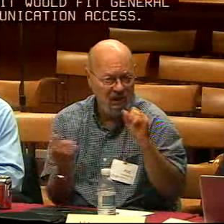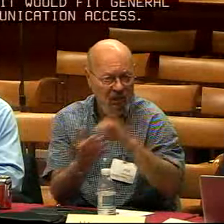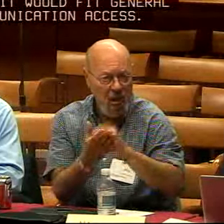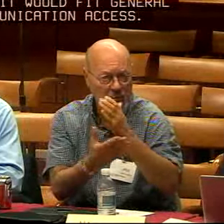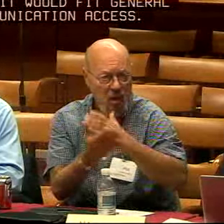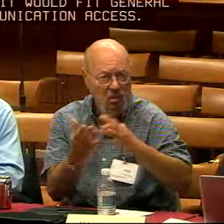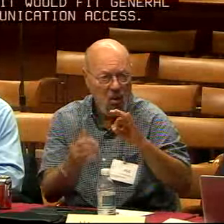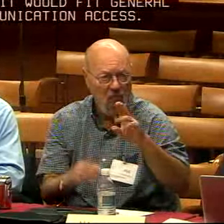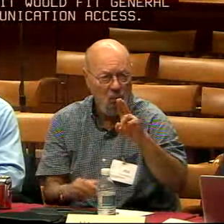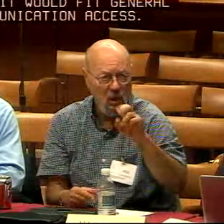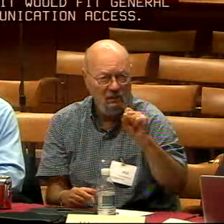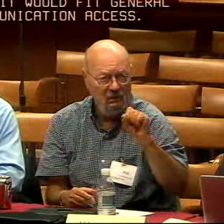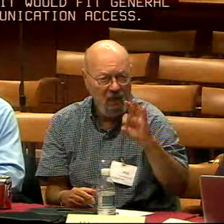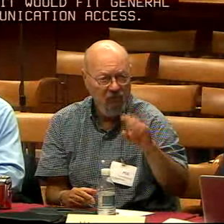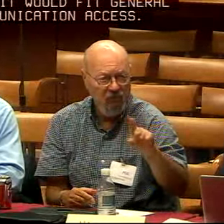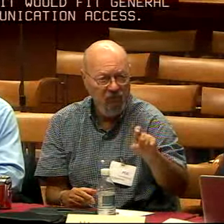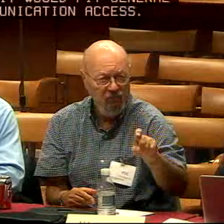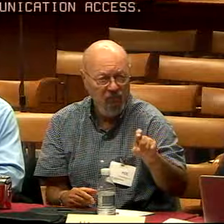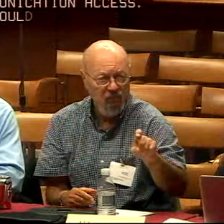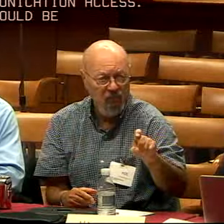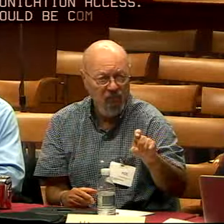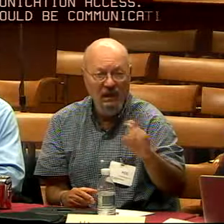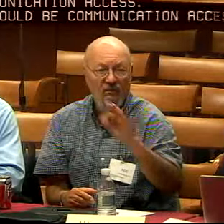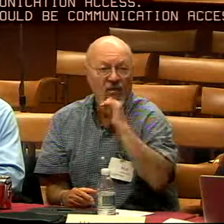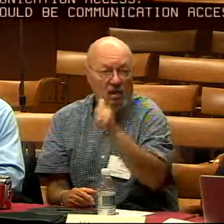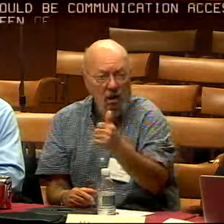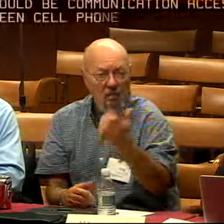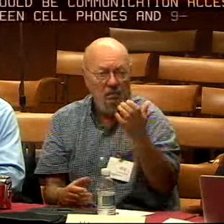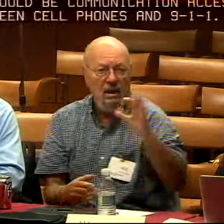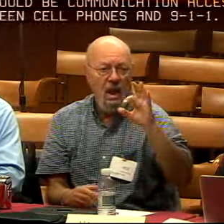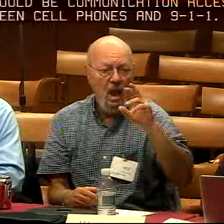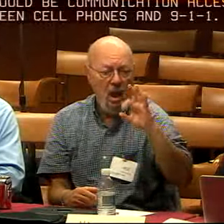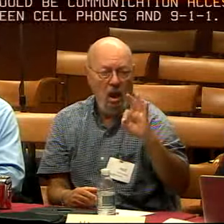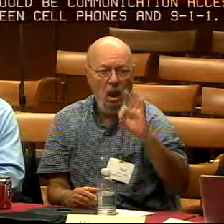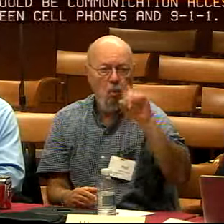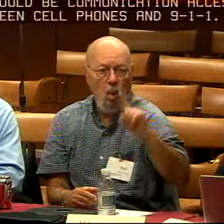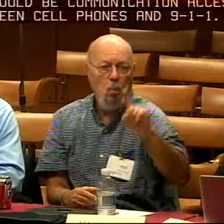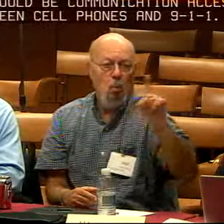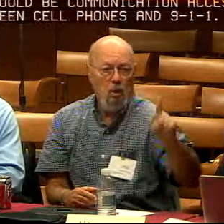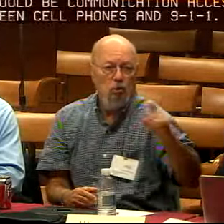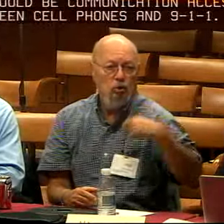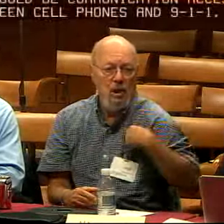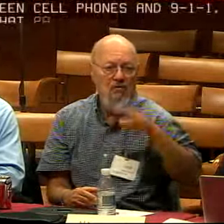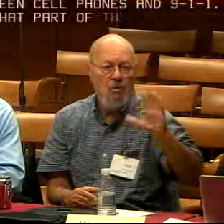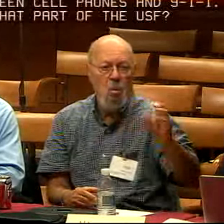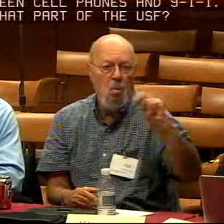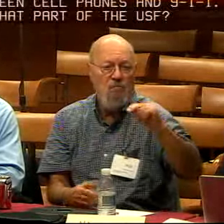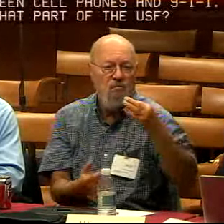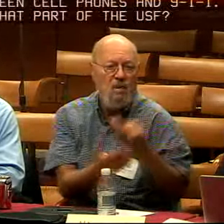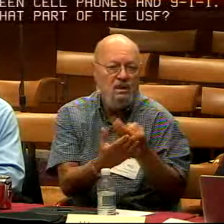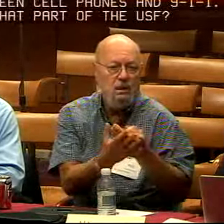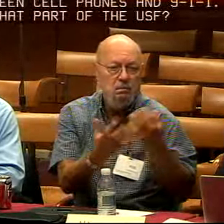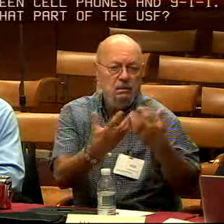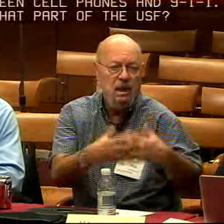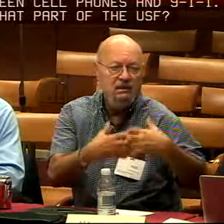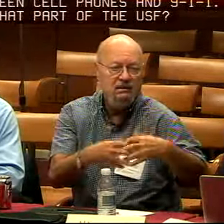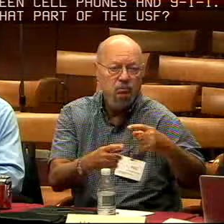911. Is that part of the USF? I mean, if not, then maybe 911 should have their own